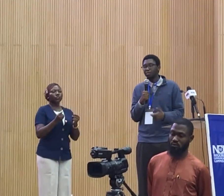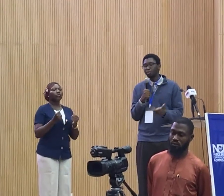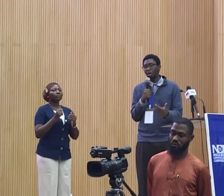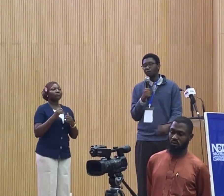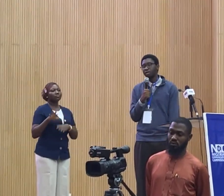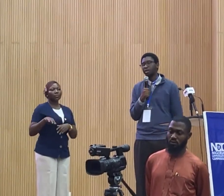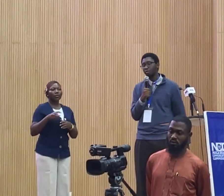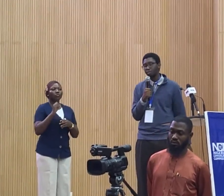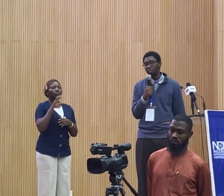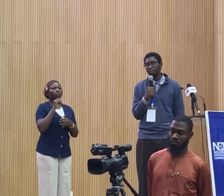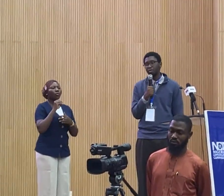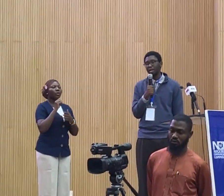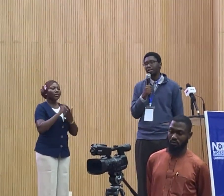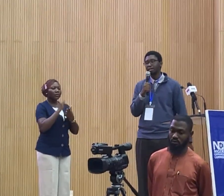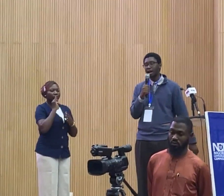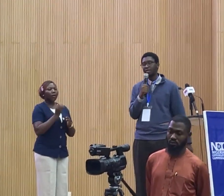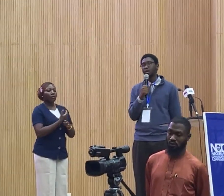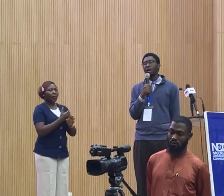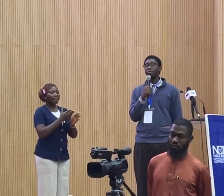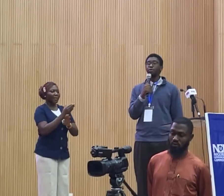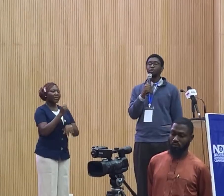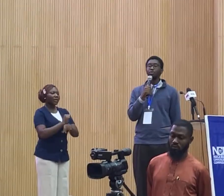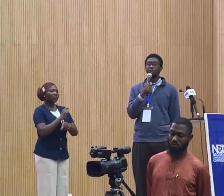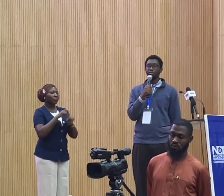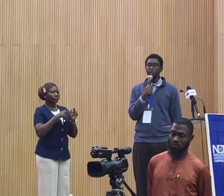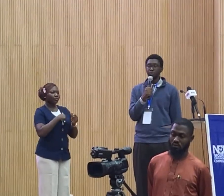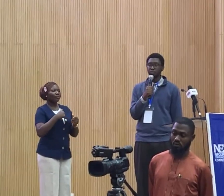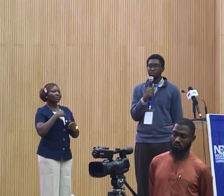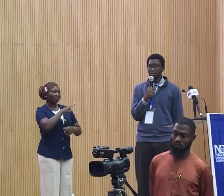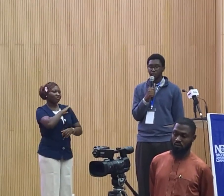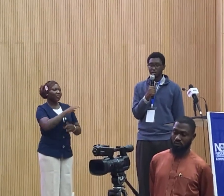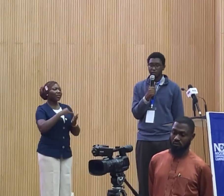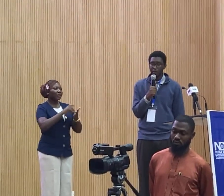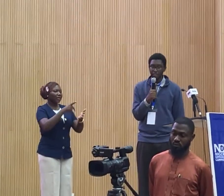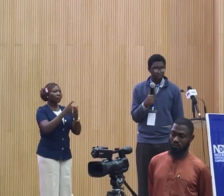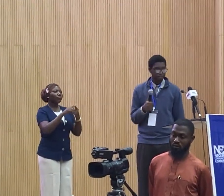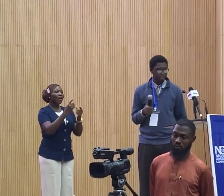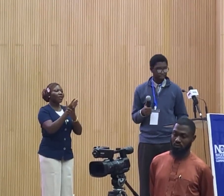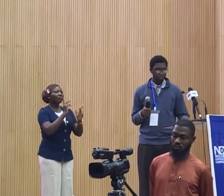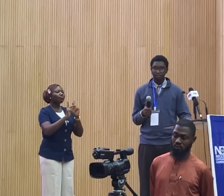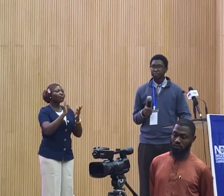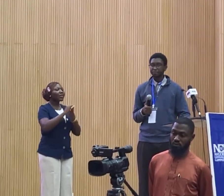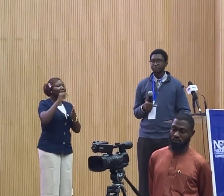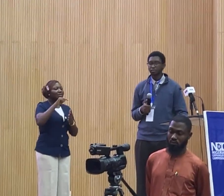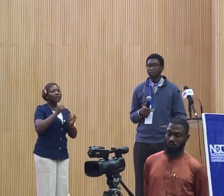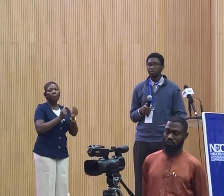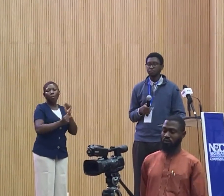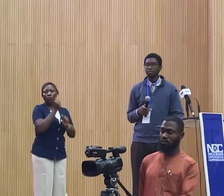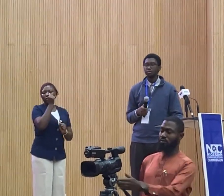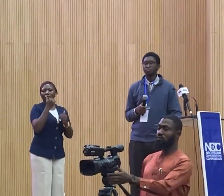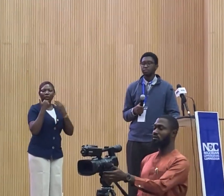main task, but we're confident that we would be able to get it into the hands of those who need it most. Thank you.